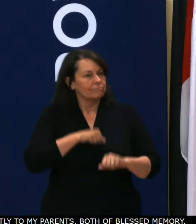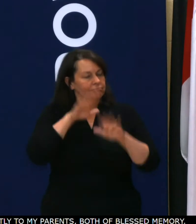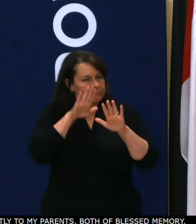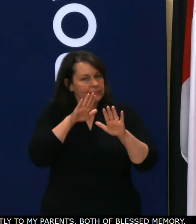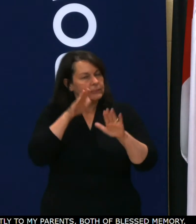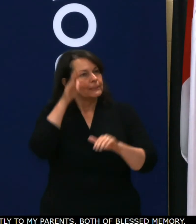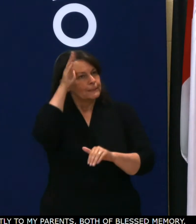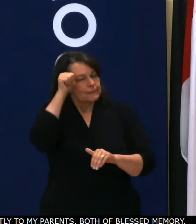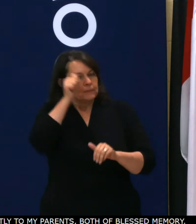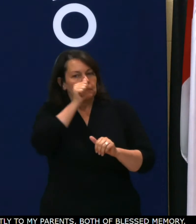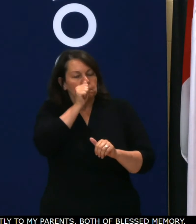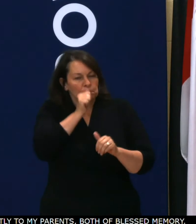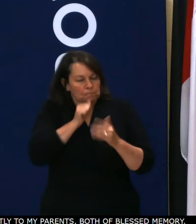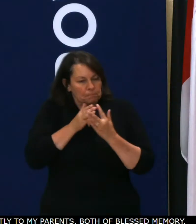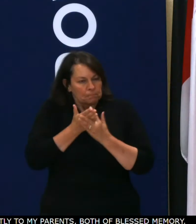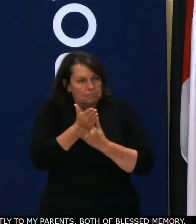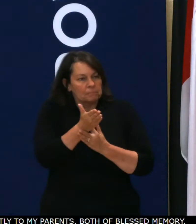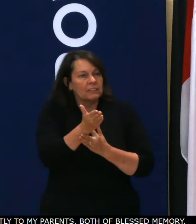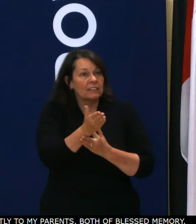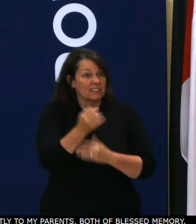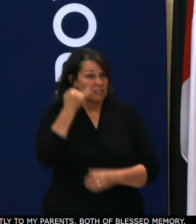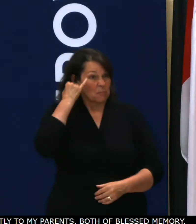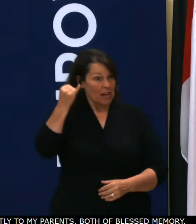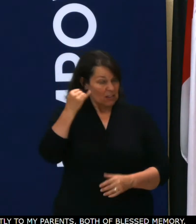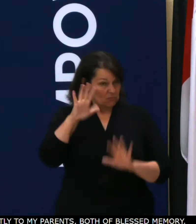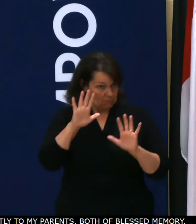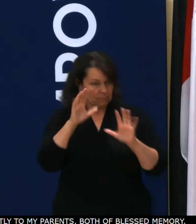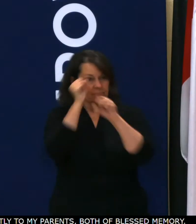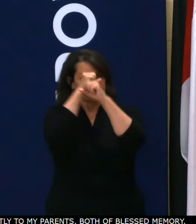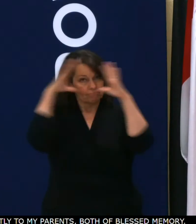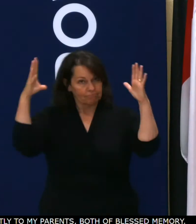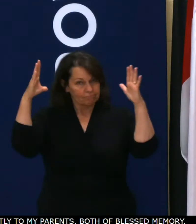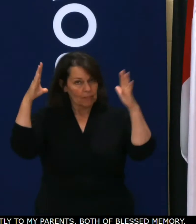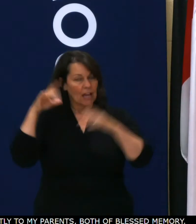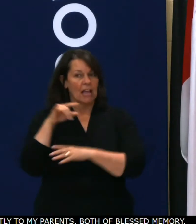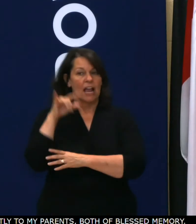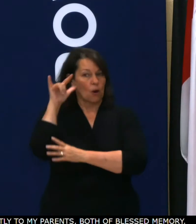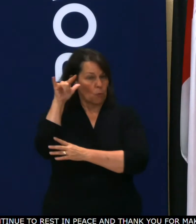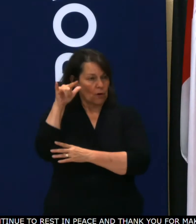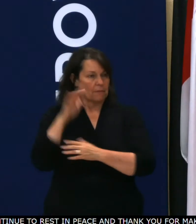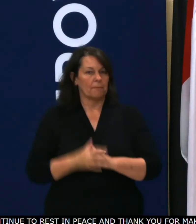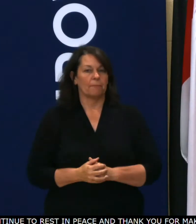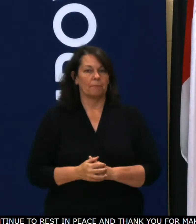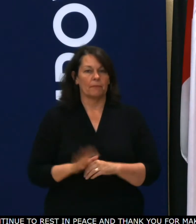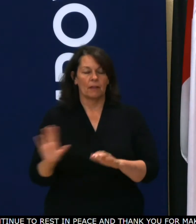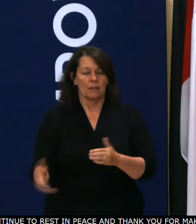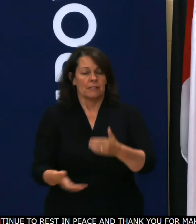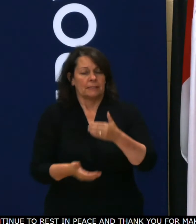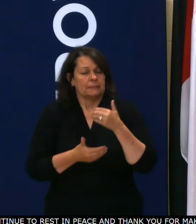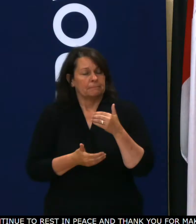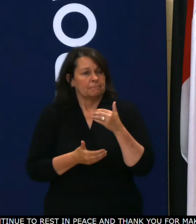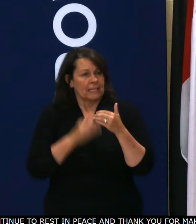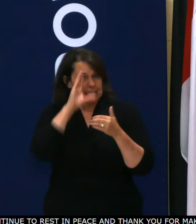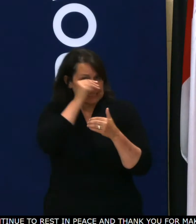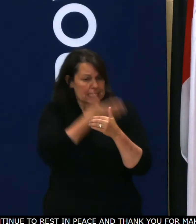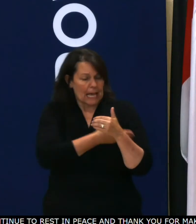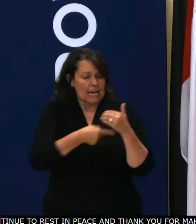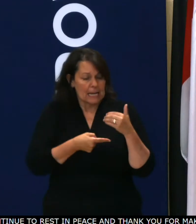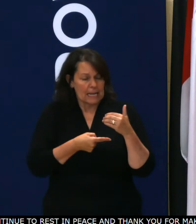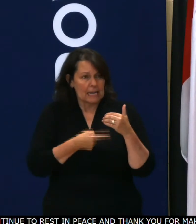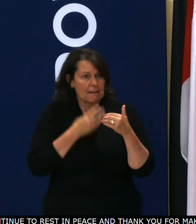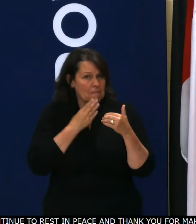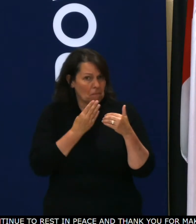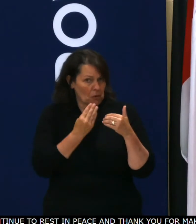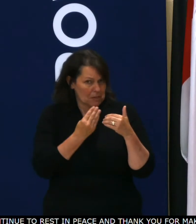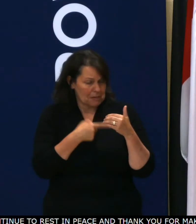determination. Imagine standing in the airport, holding your 14-month-old son in your arms, knowing that in